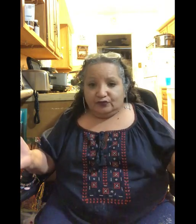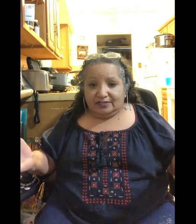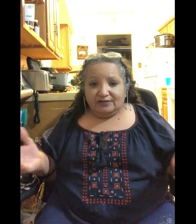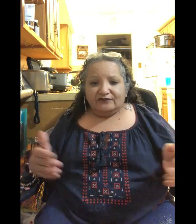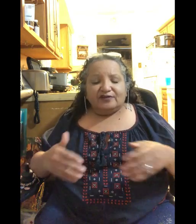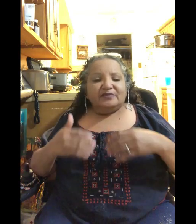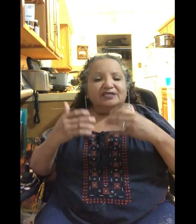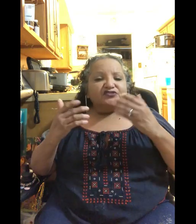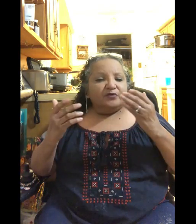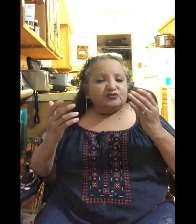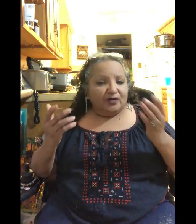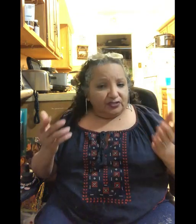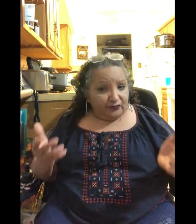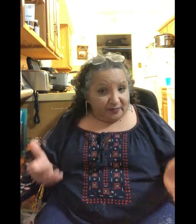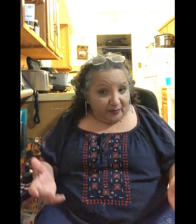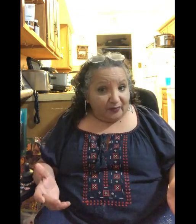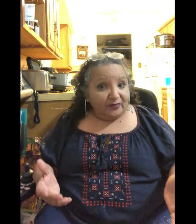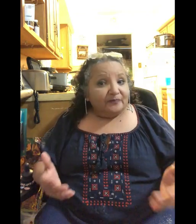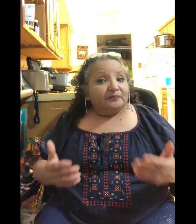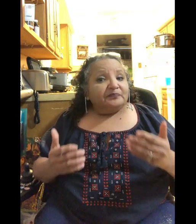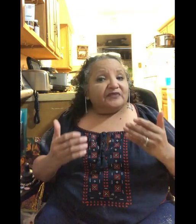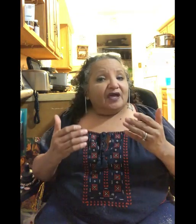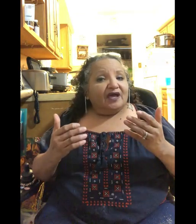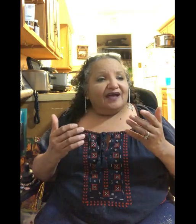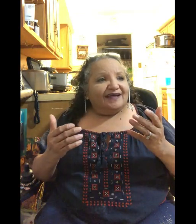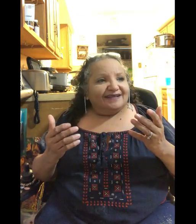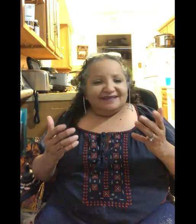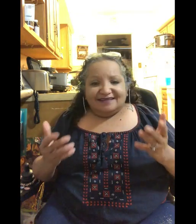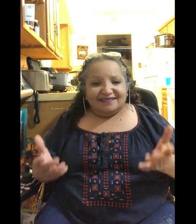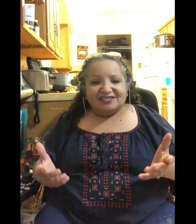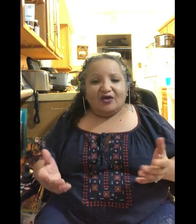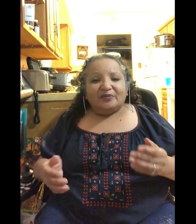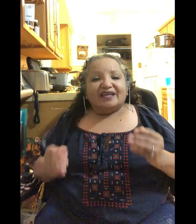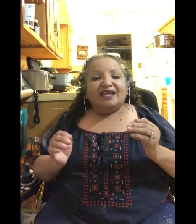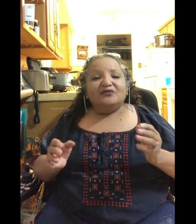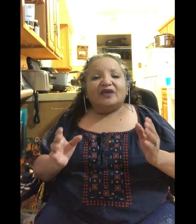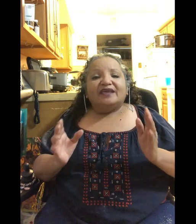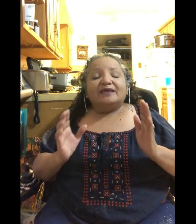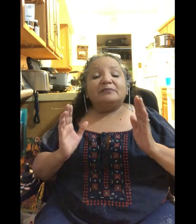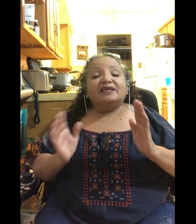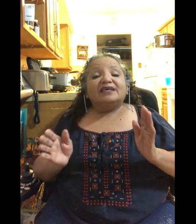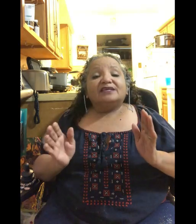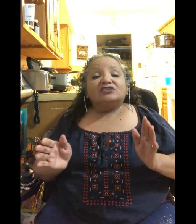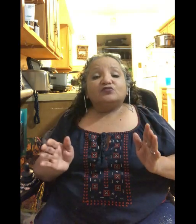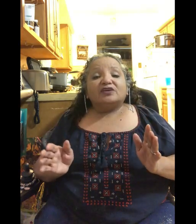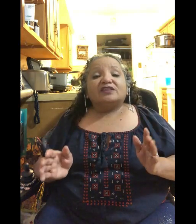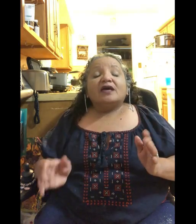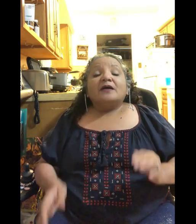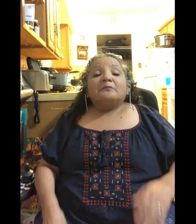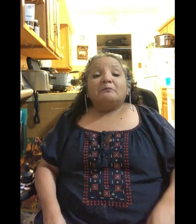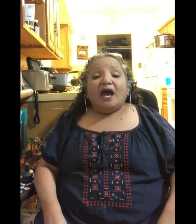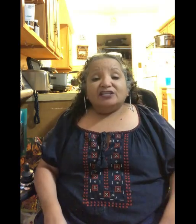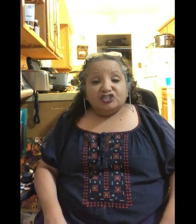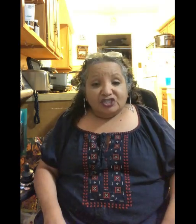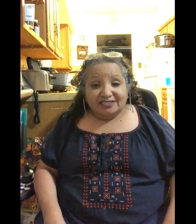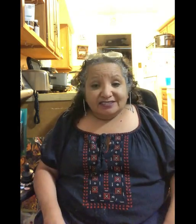written in front of me. So I'm trying to remember uh, the song. But anyway, it begins with my